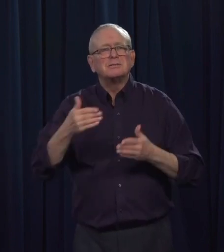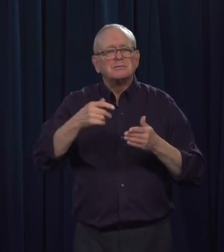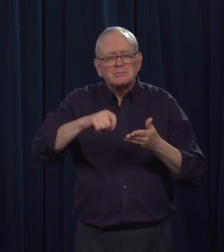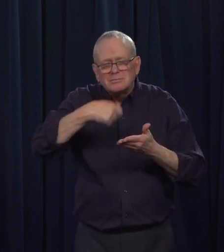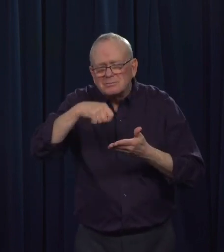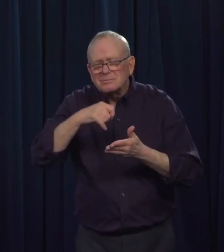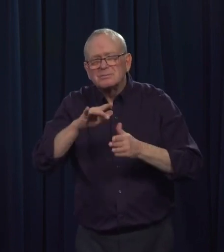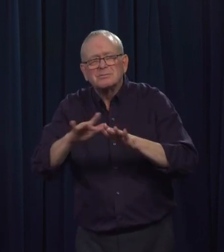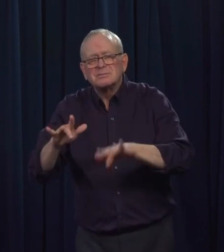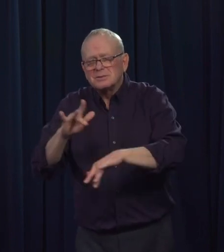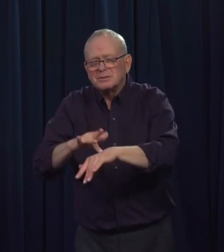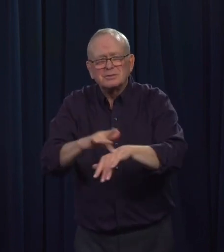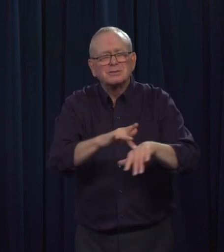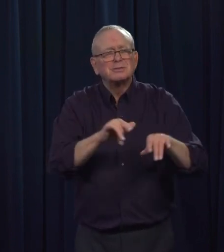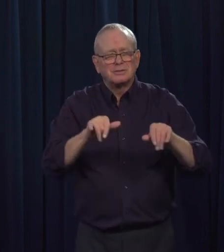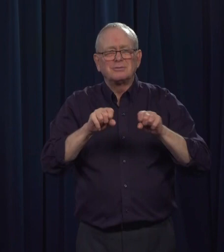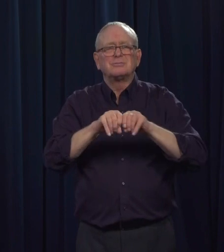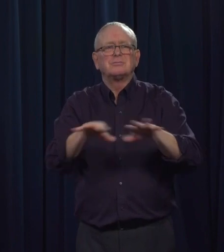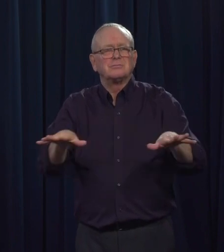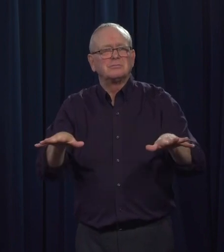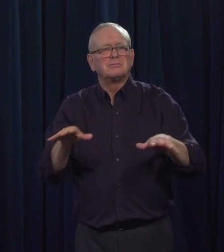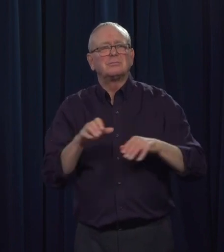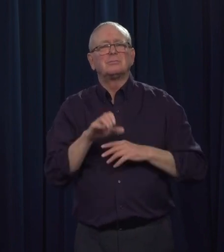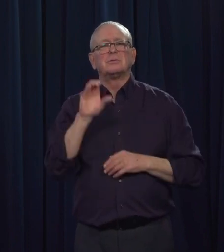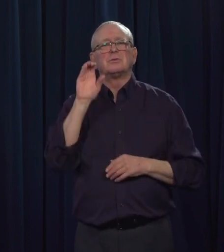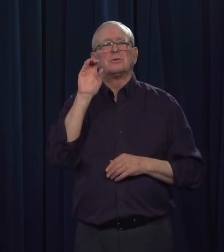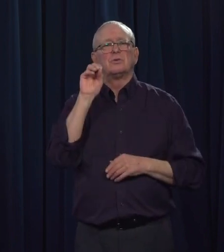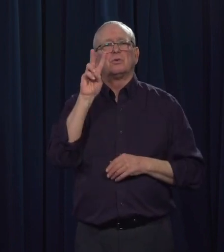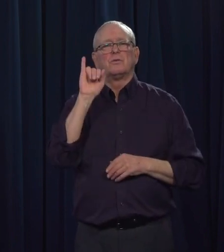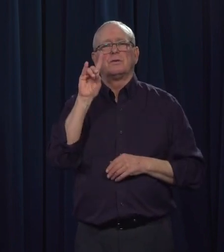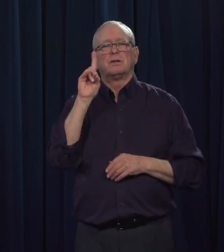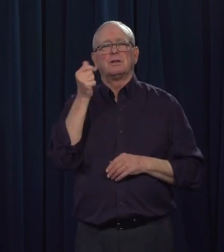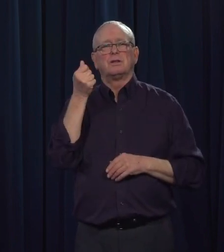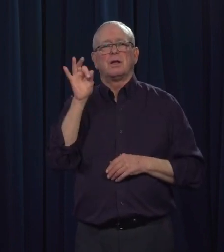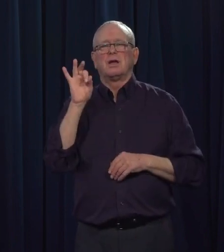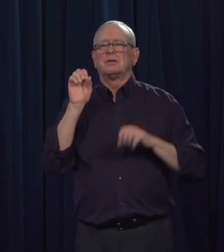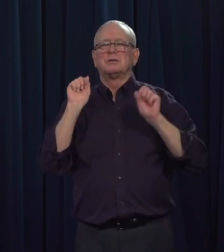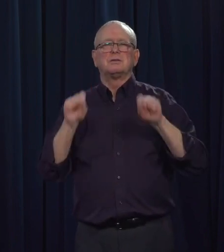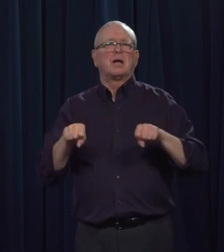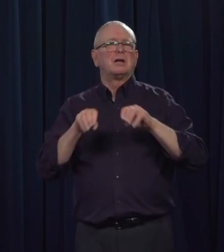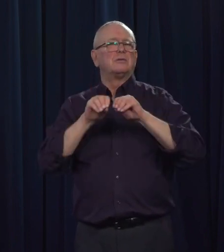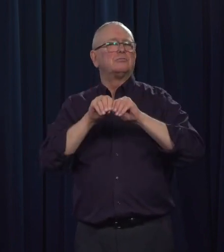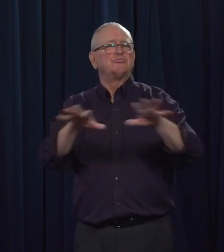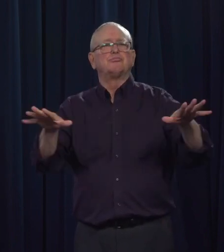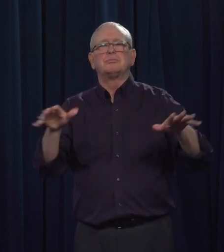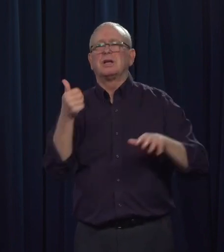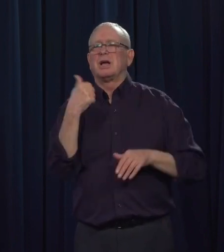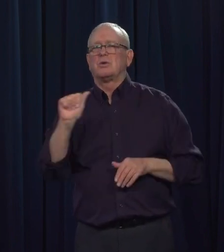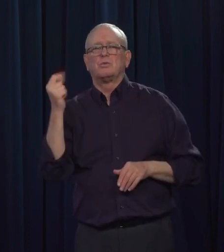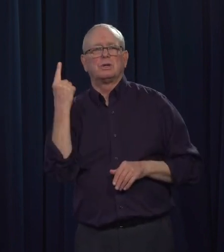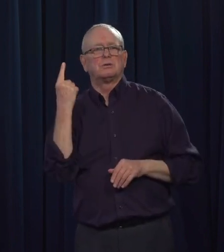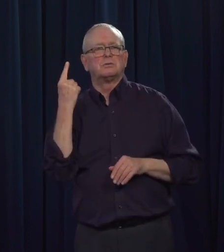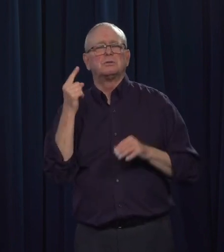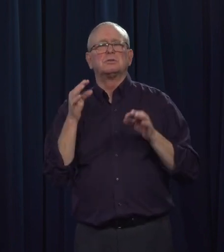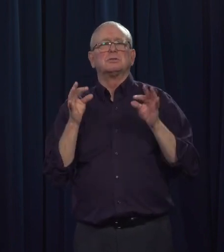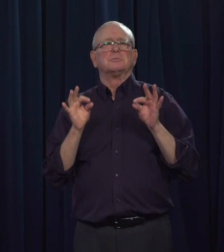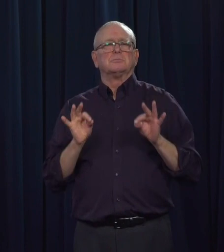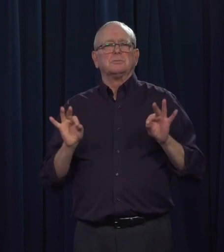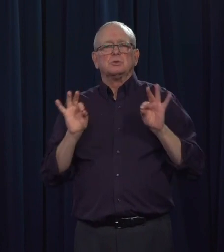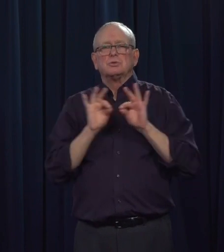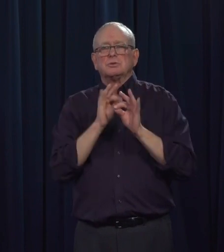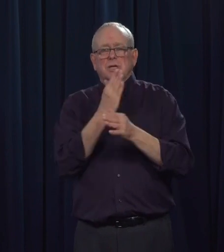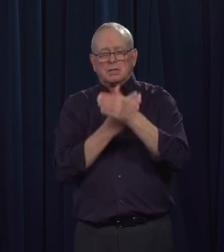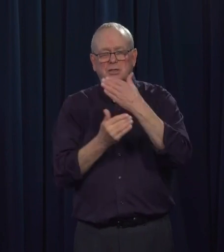symptoms, and keeping unwashed hands well away from our faces. I want to talk now about isolation timelines